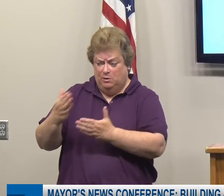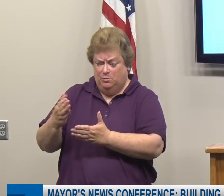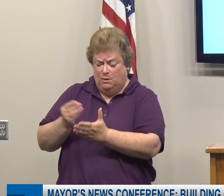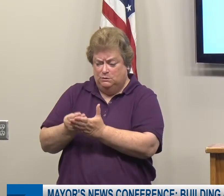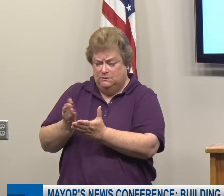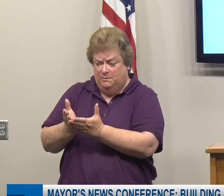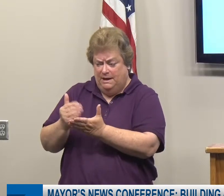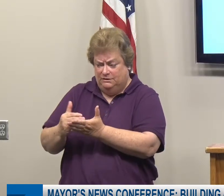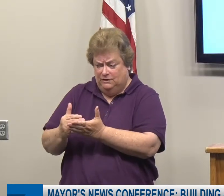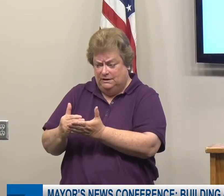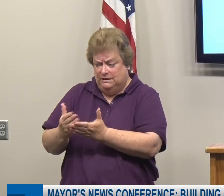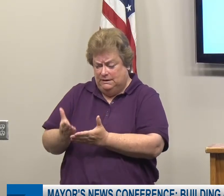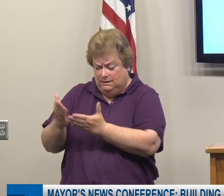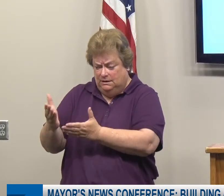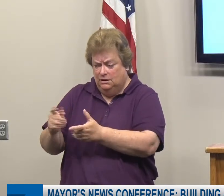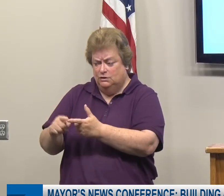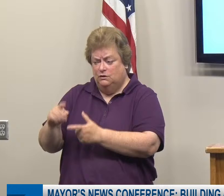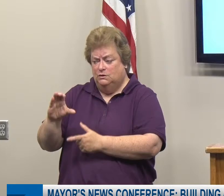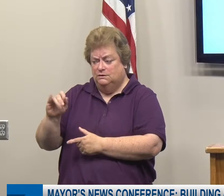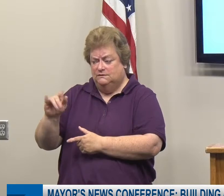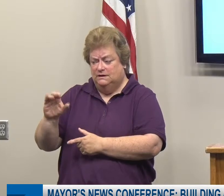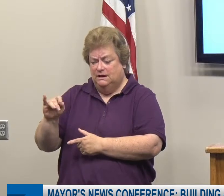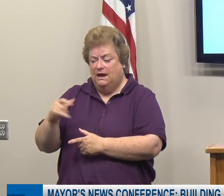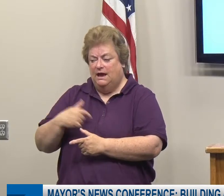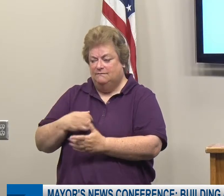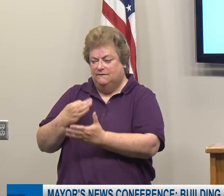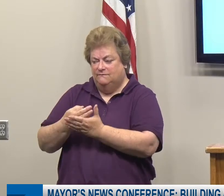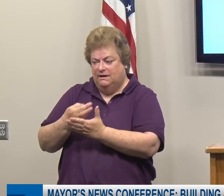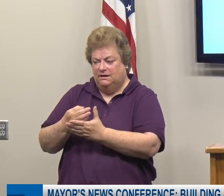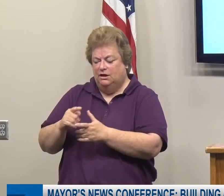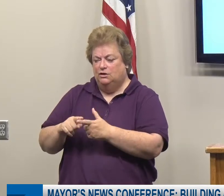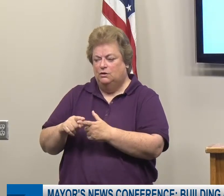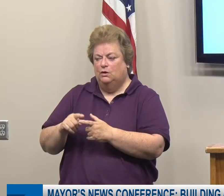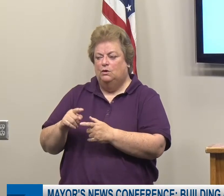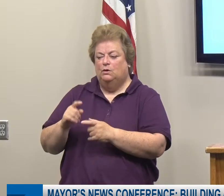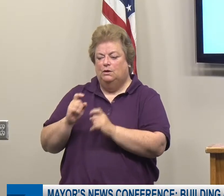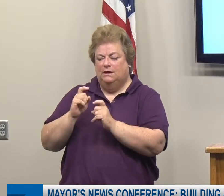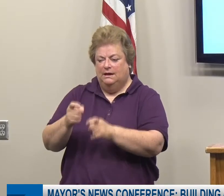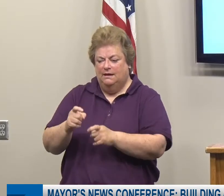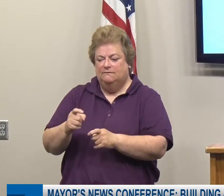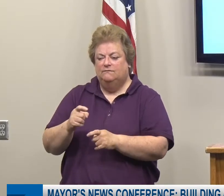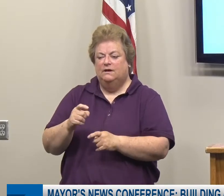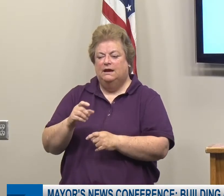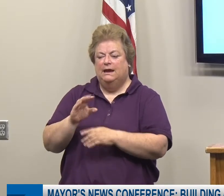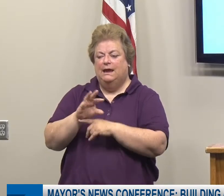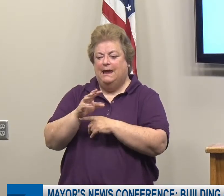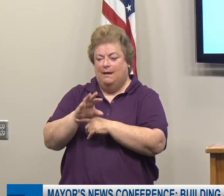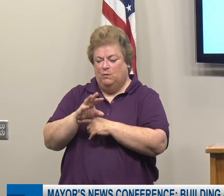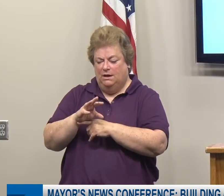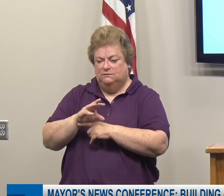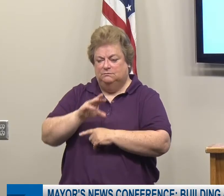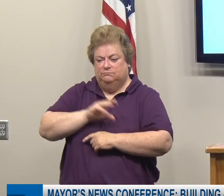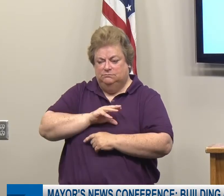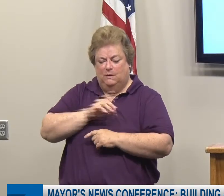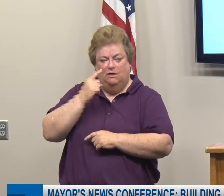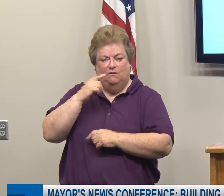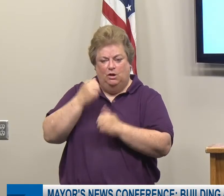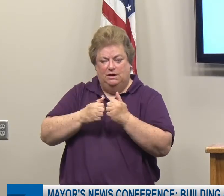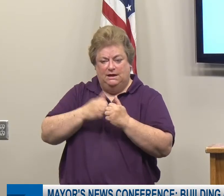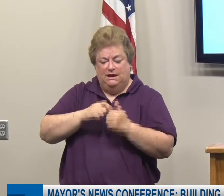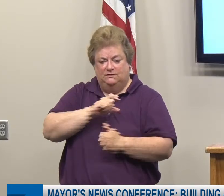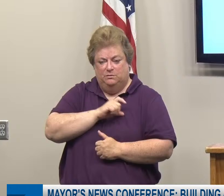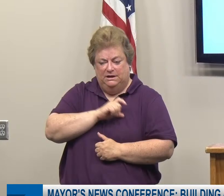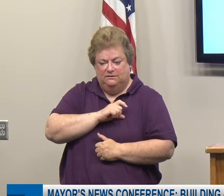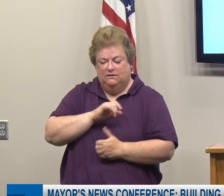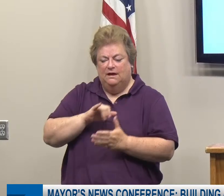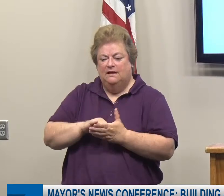City Council contains funding for the complete implementation of body-worn cameras for every officer. These devices are an additional